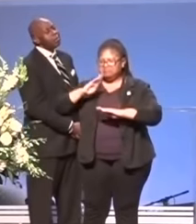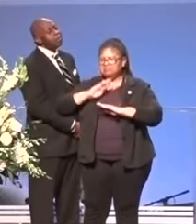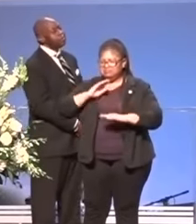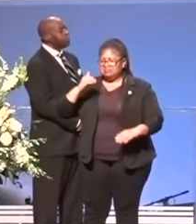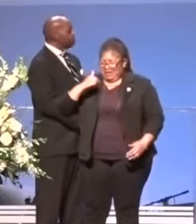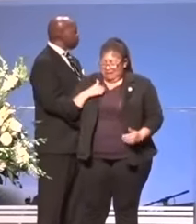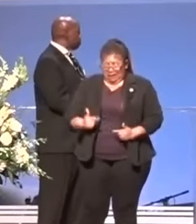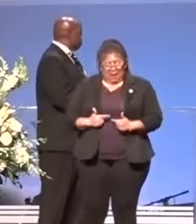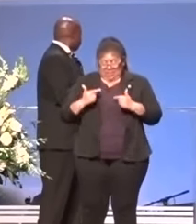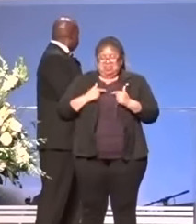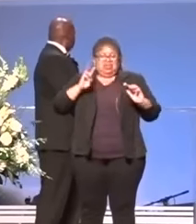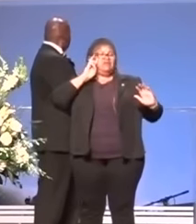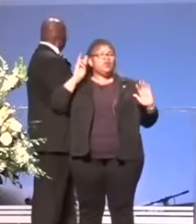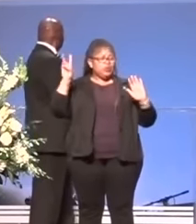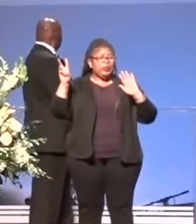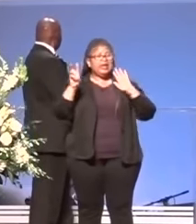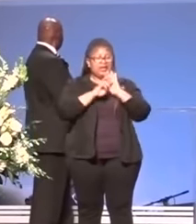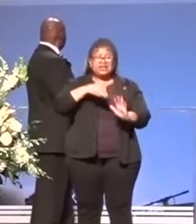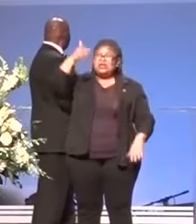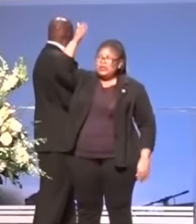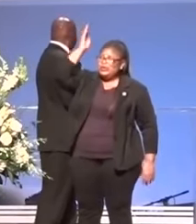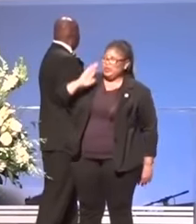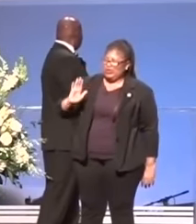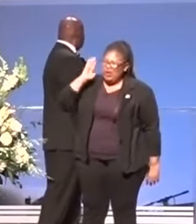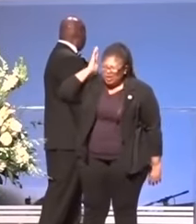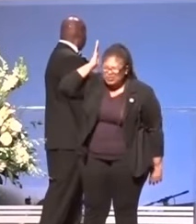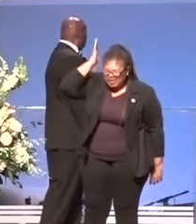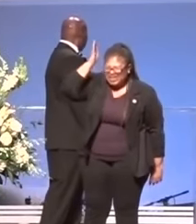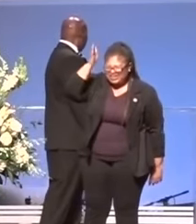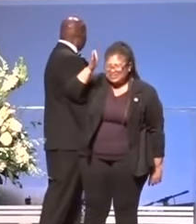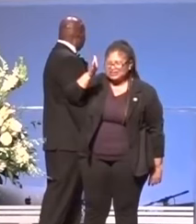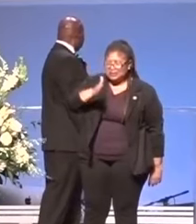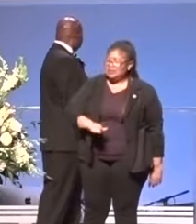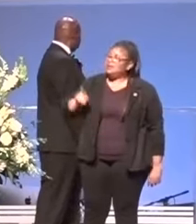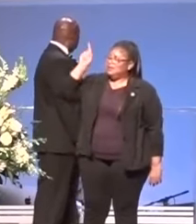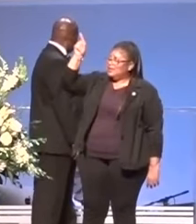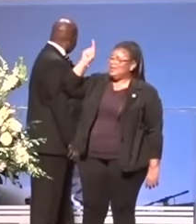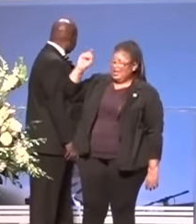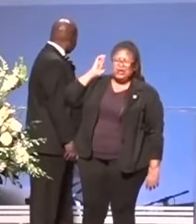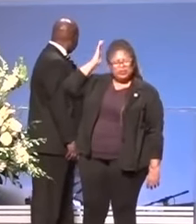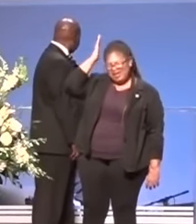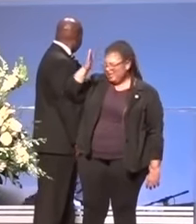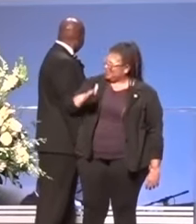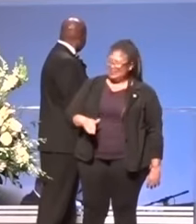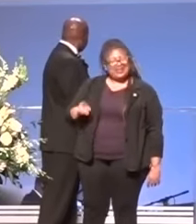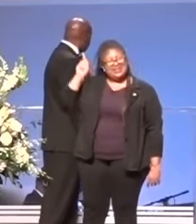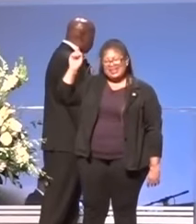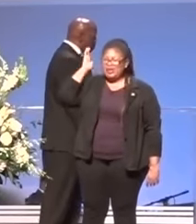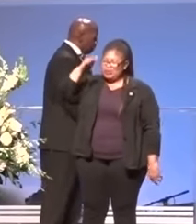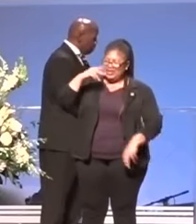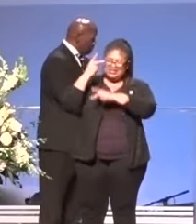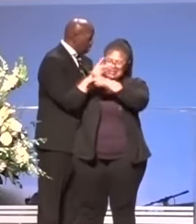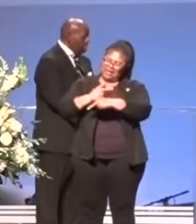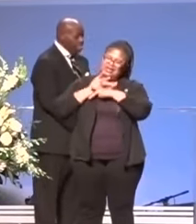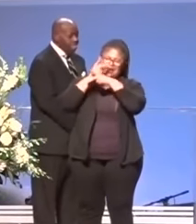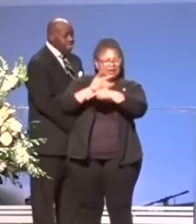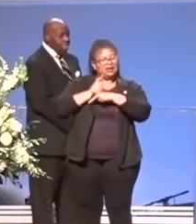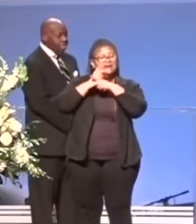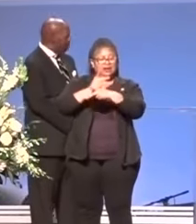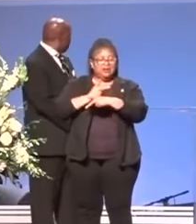I'm a living witness. God will he will he will take care